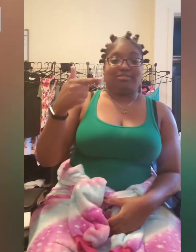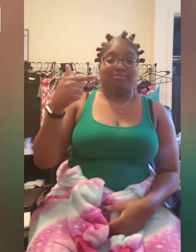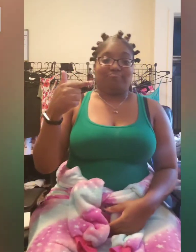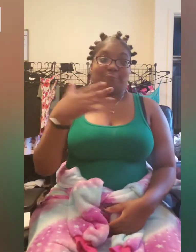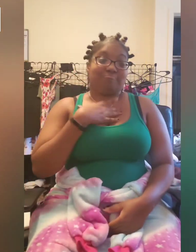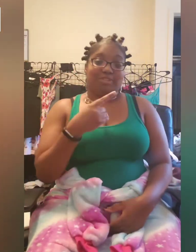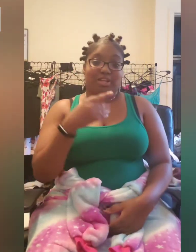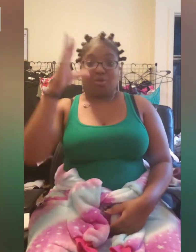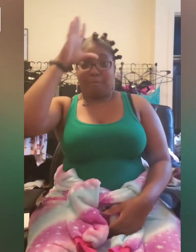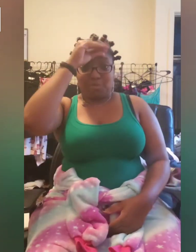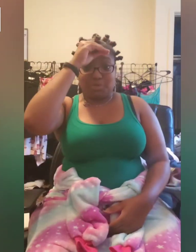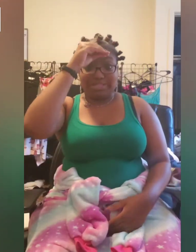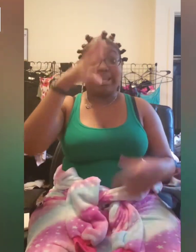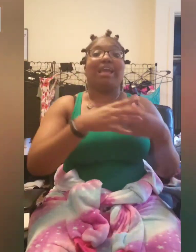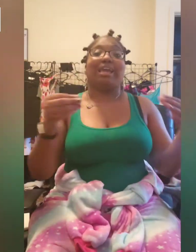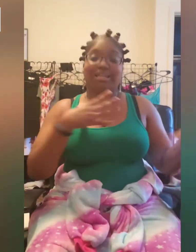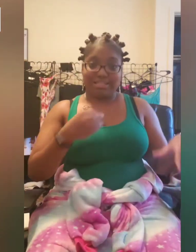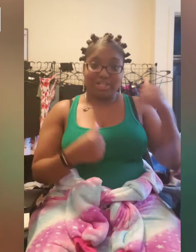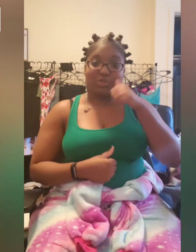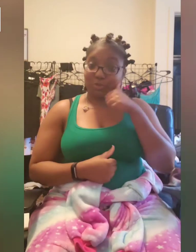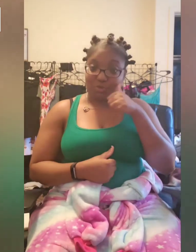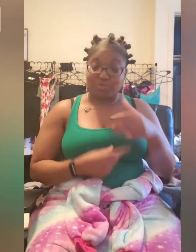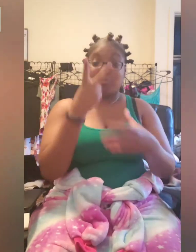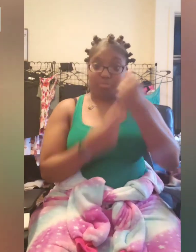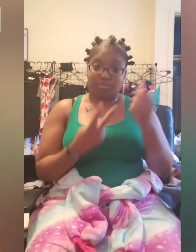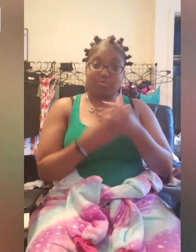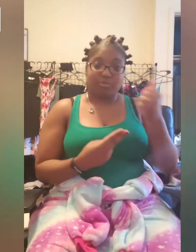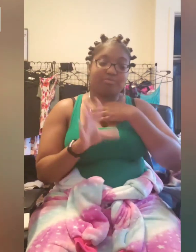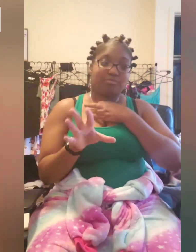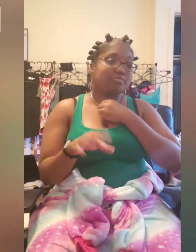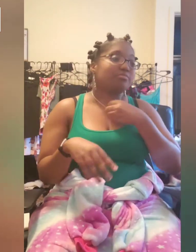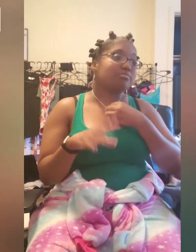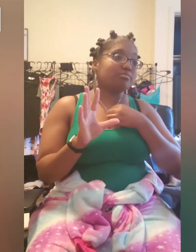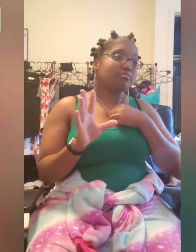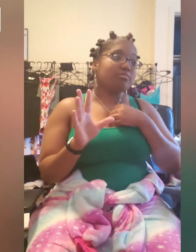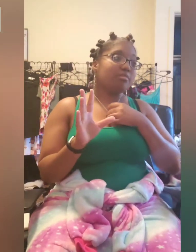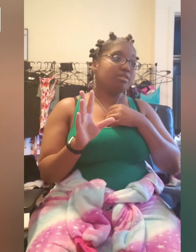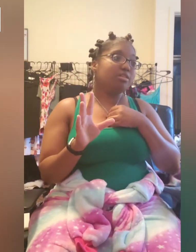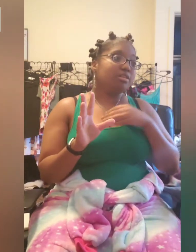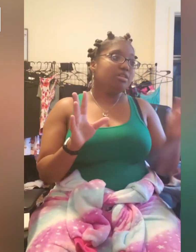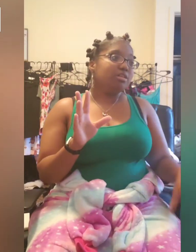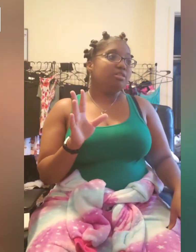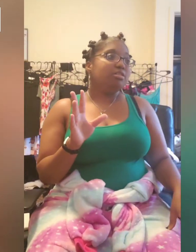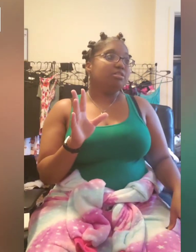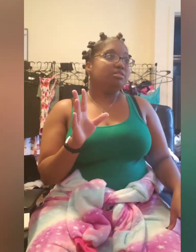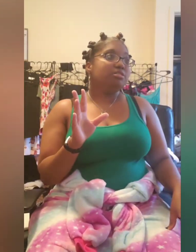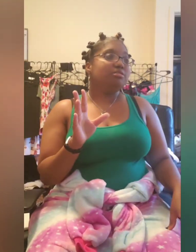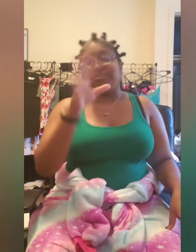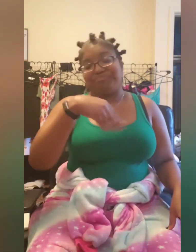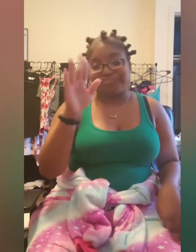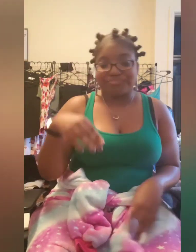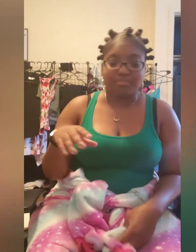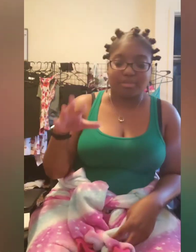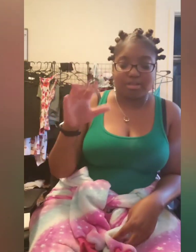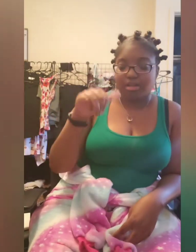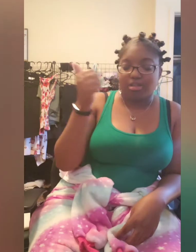So we like boys and we like girls. For different reasons, obviously, but anyways,